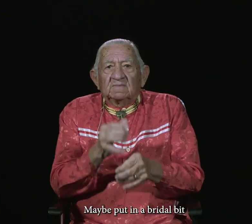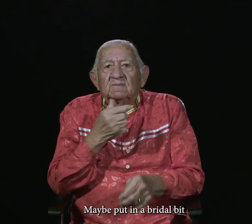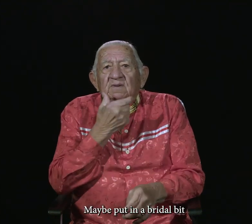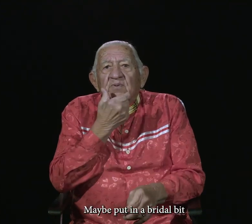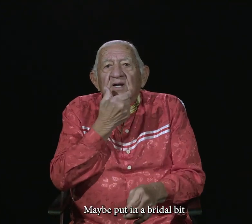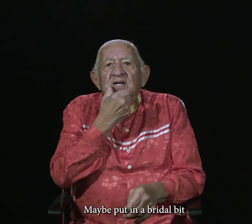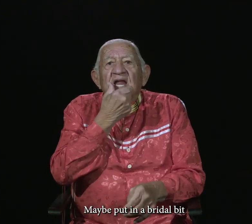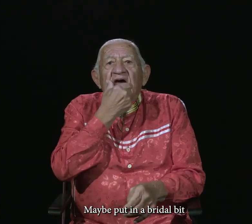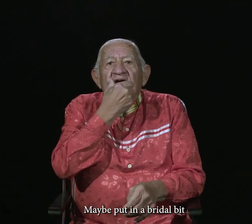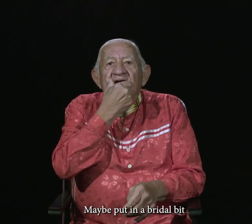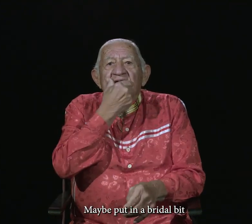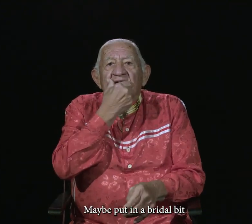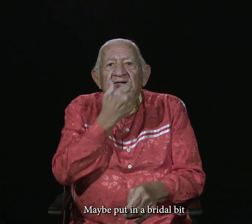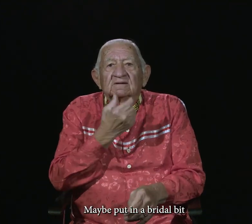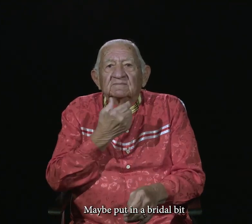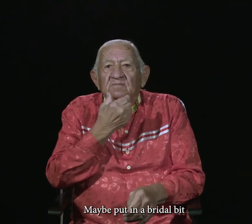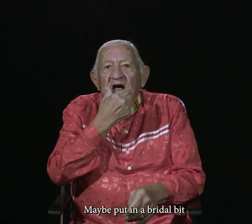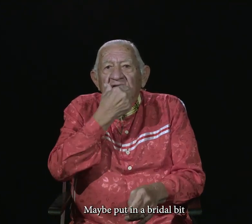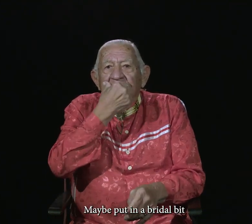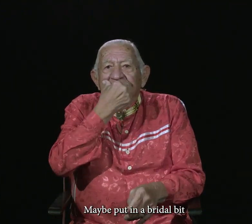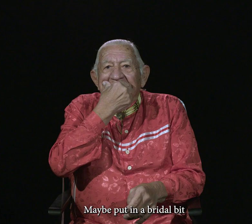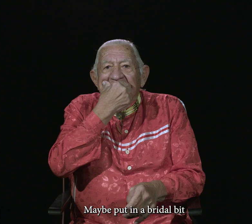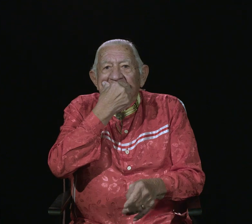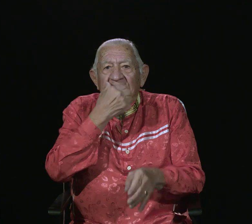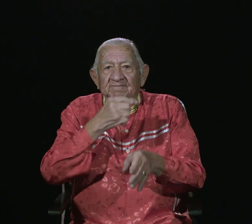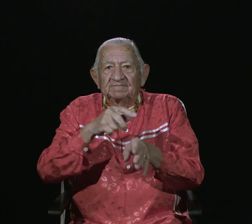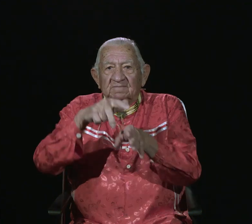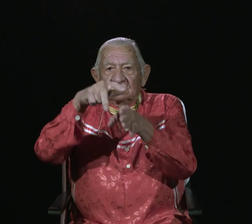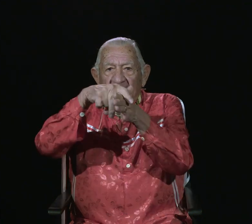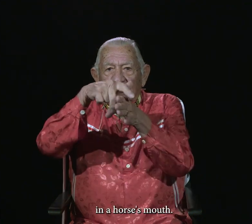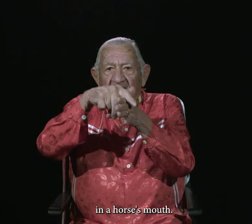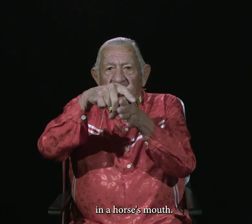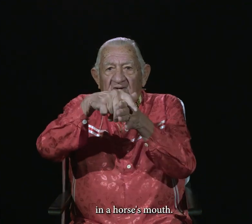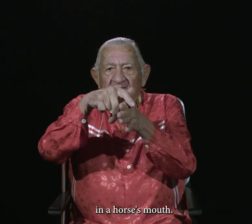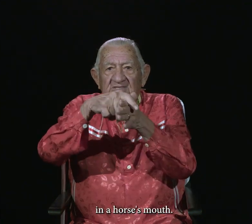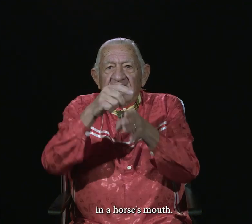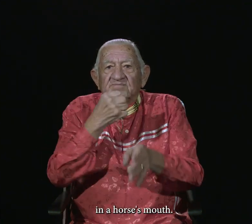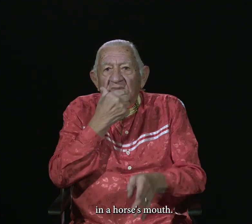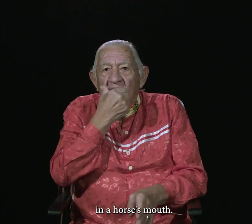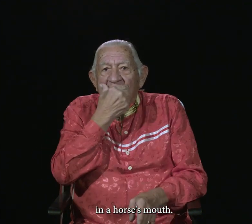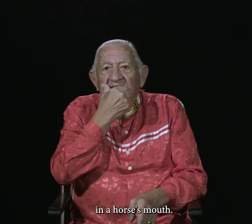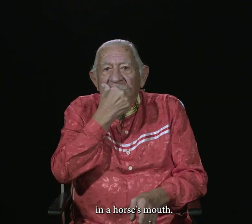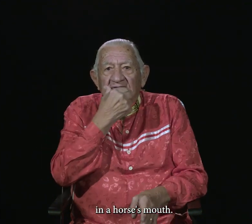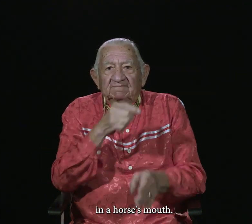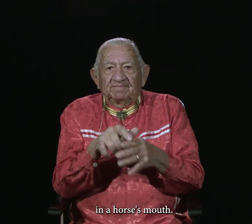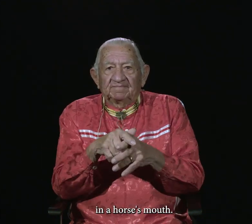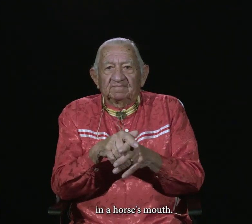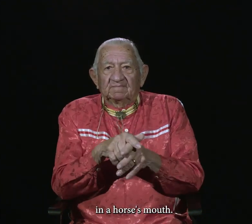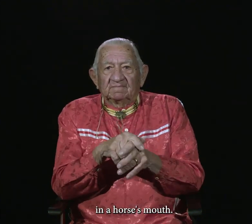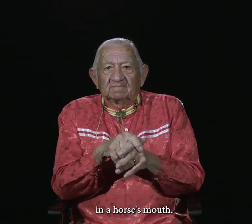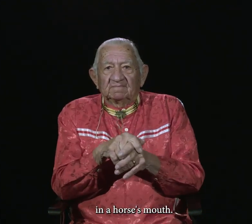maybe putting a bridle bit in a horse's mouth,